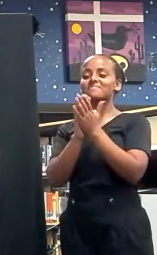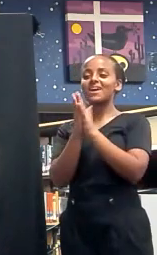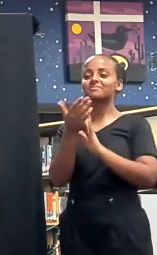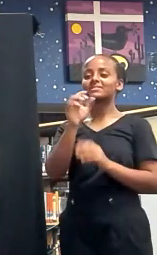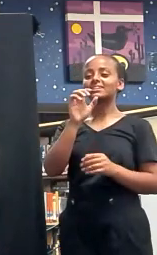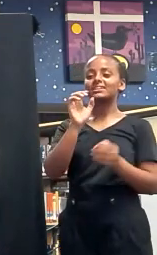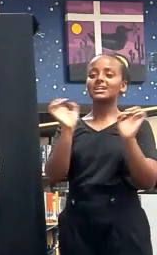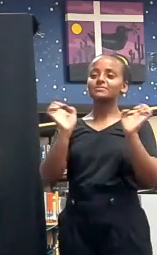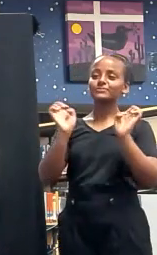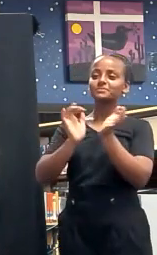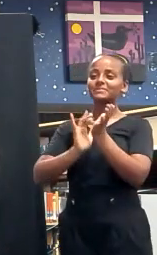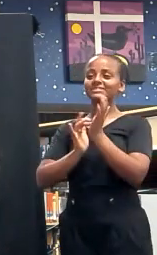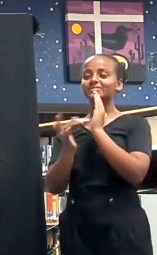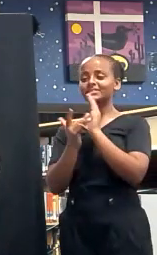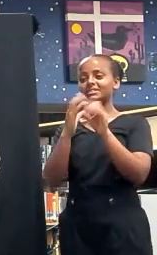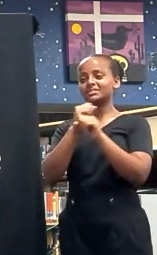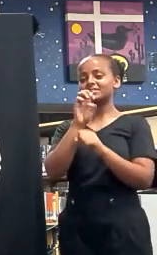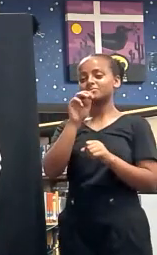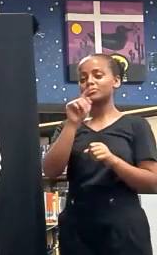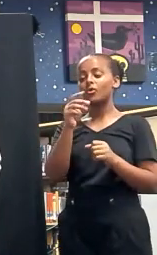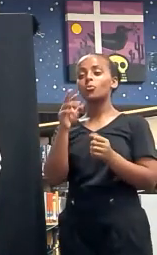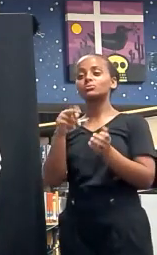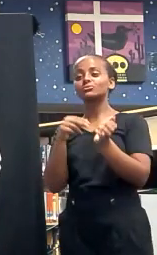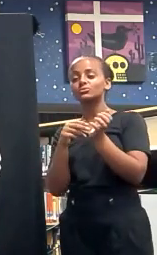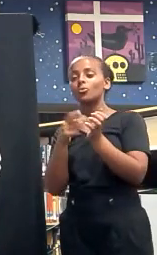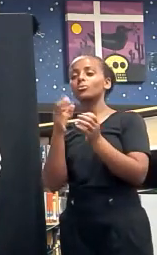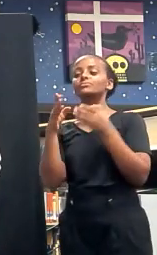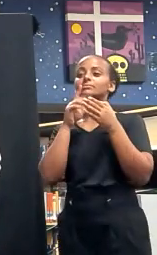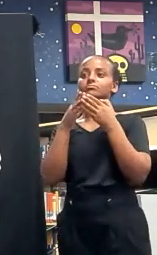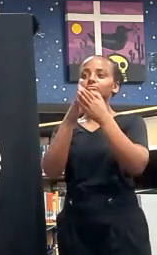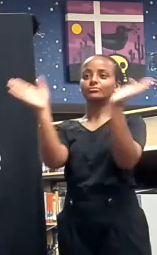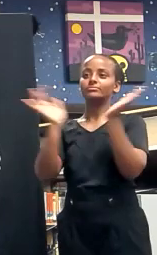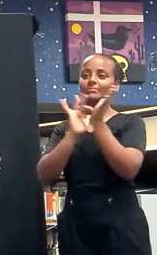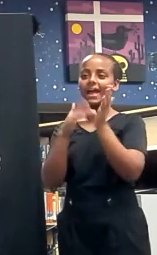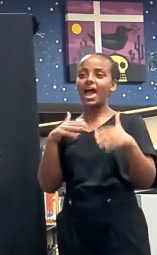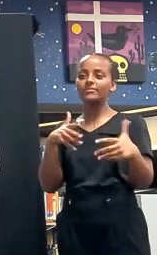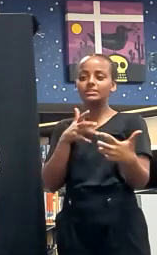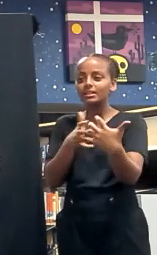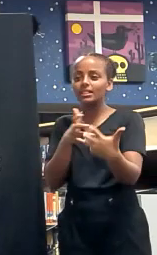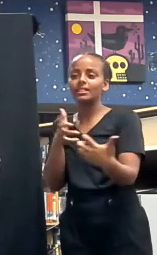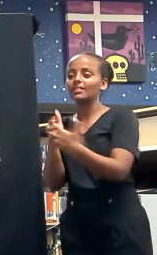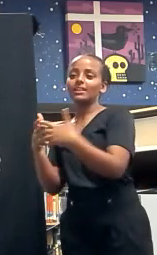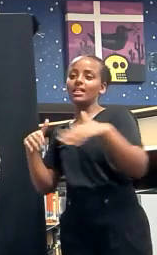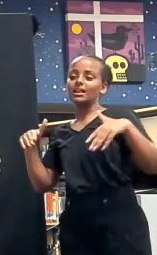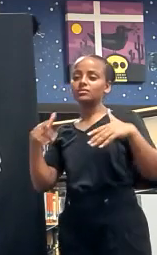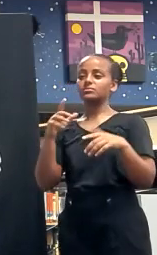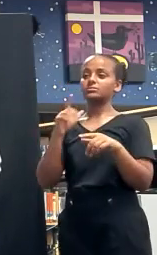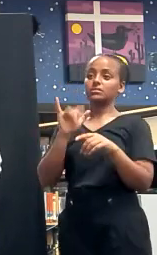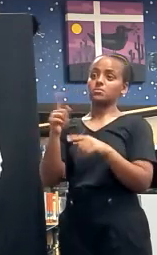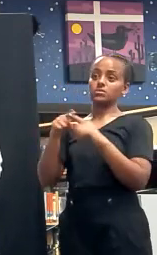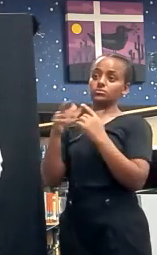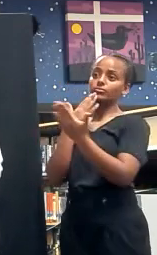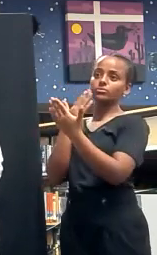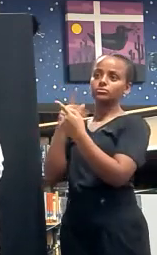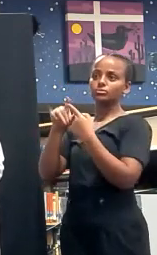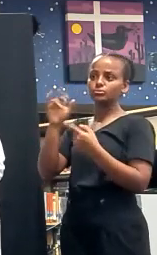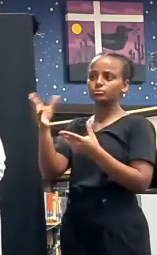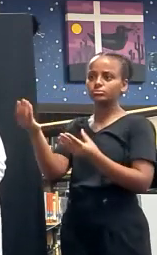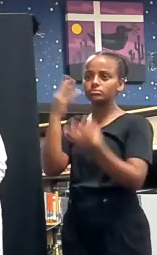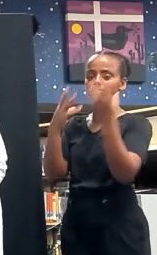When you graduate, what do you want to do? I'm thinking about becoming an EMT. I really haven't